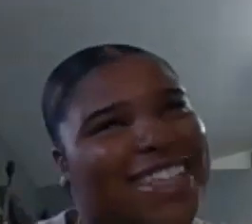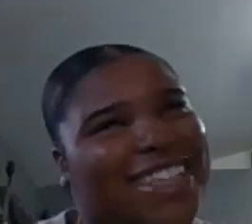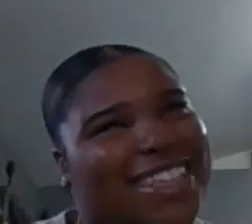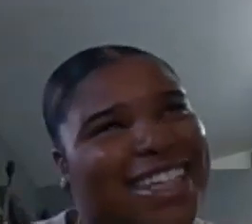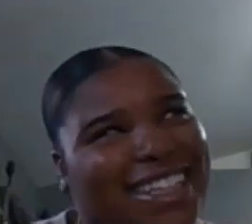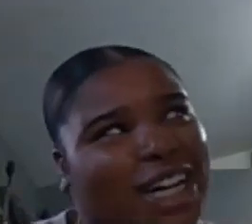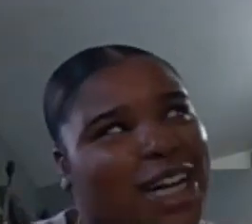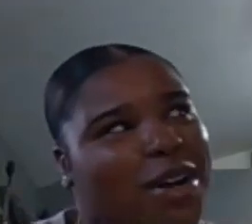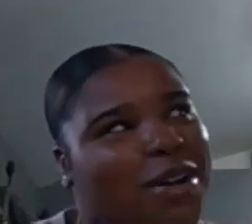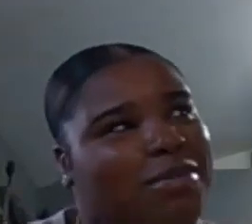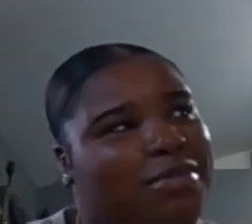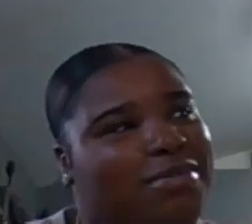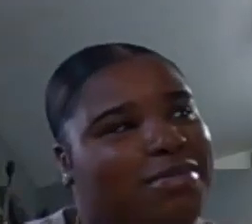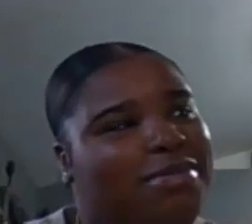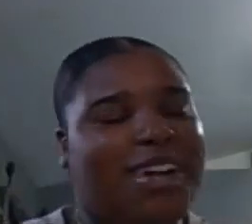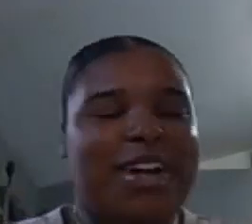What was I saying?